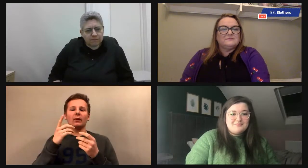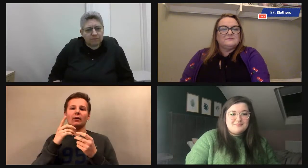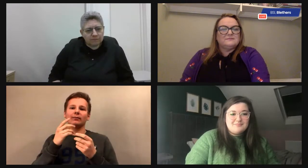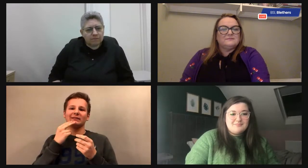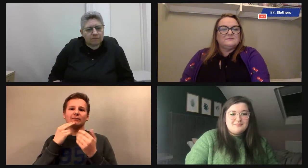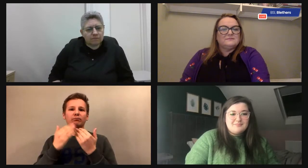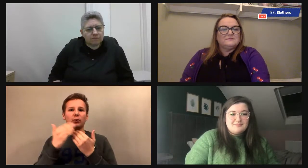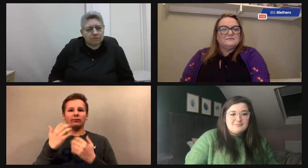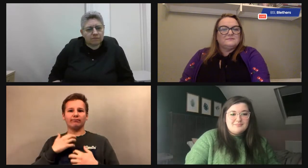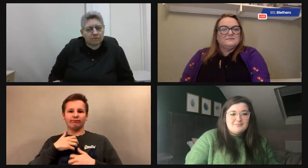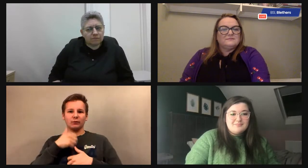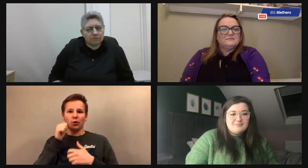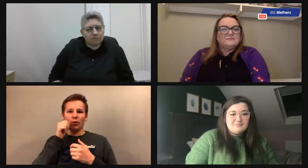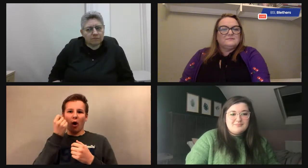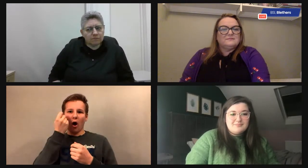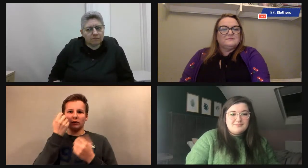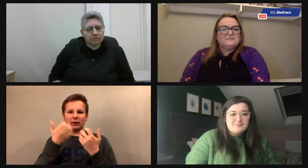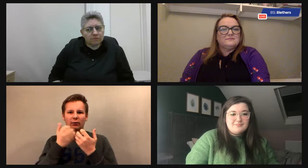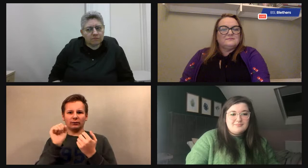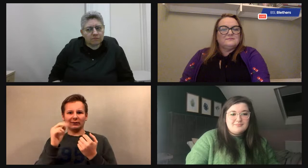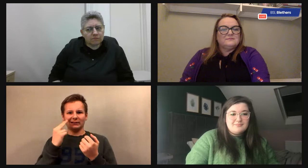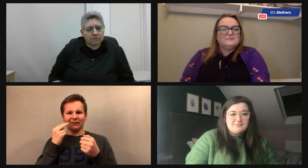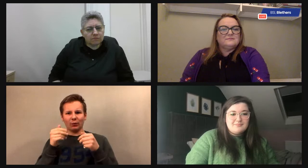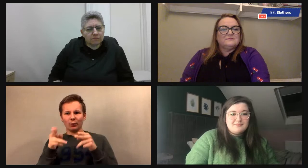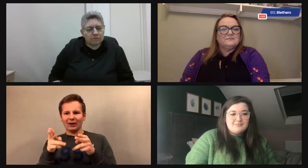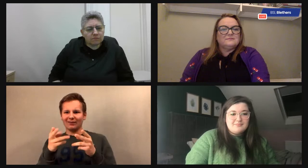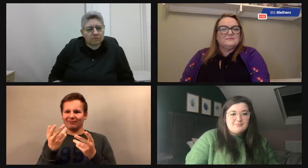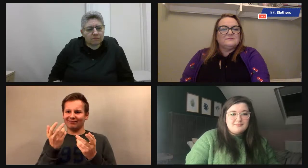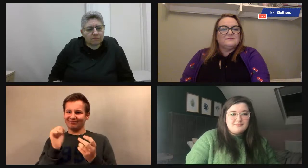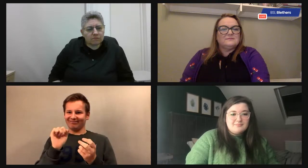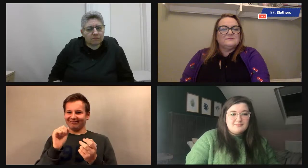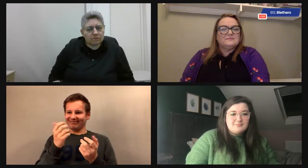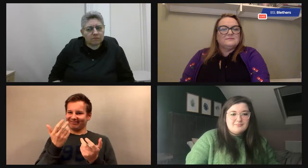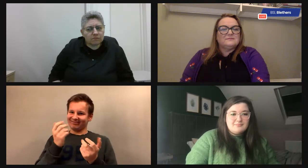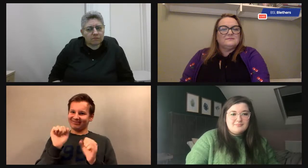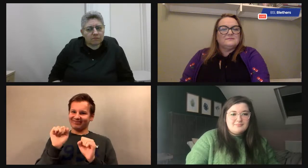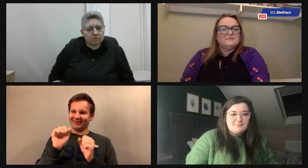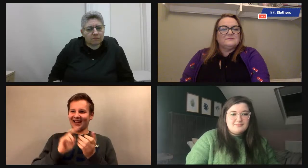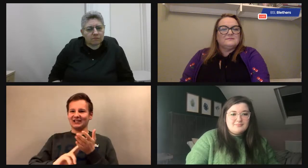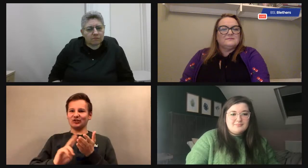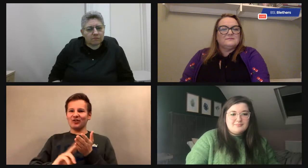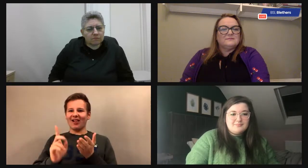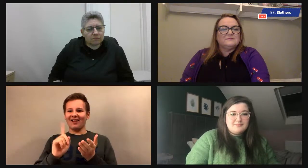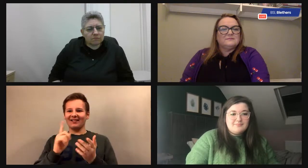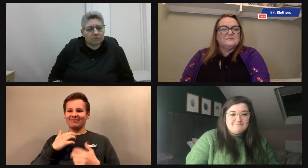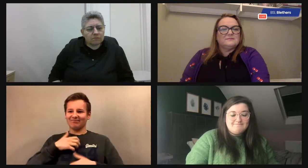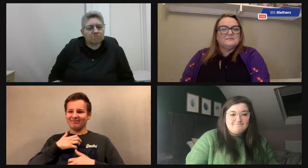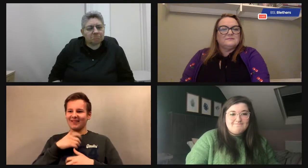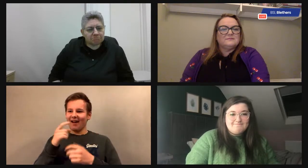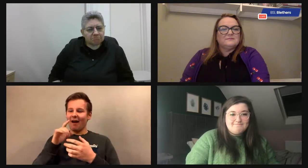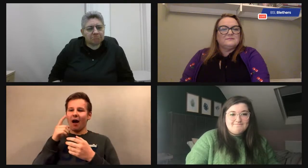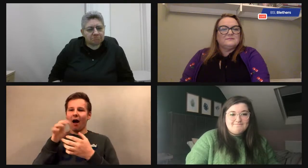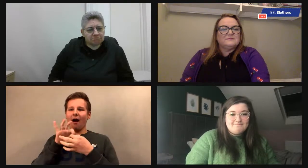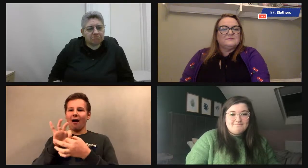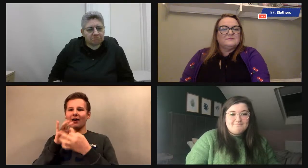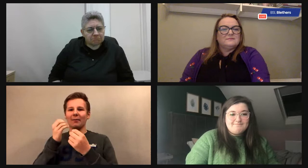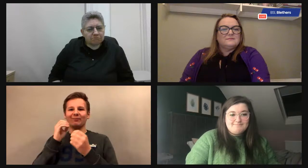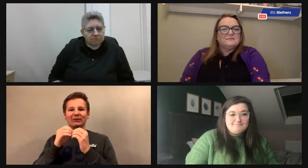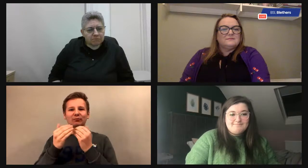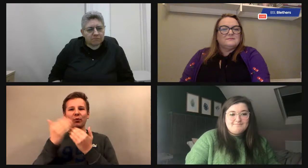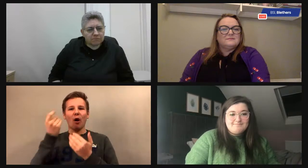make sure that they would be able to, maybe a coder. understand, yeah, just being